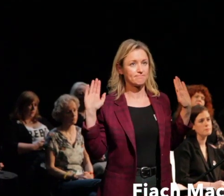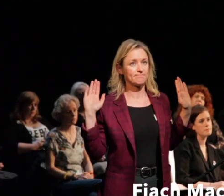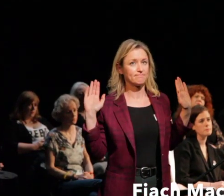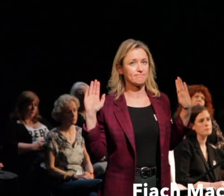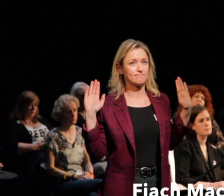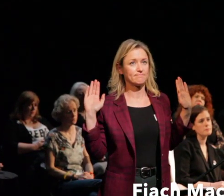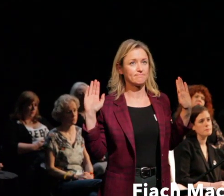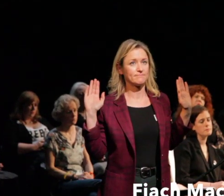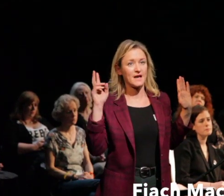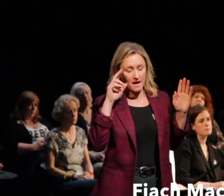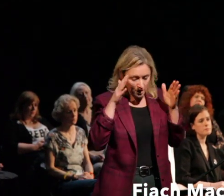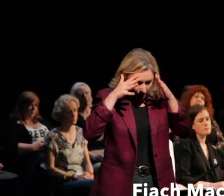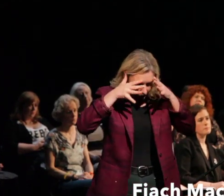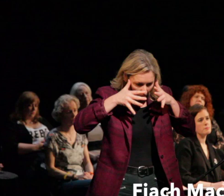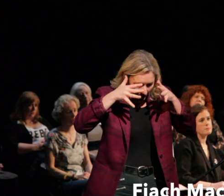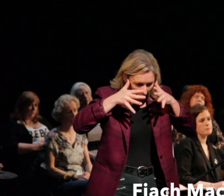up.